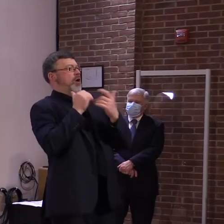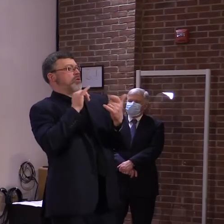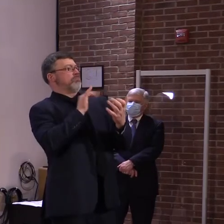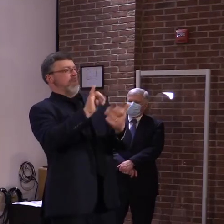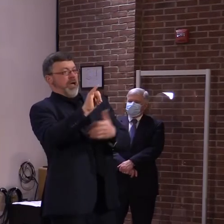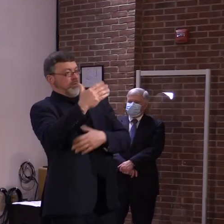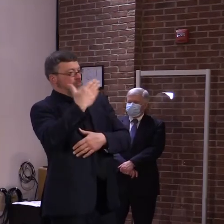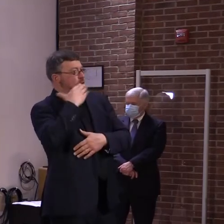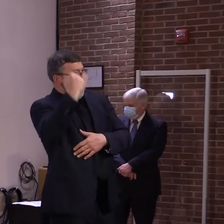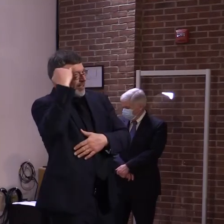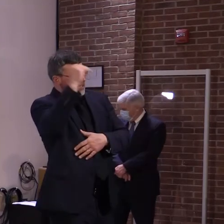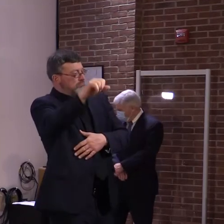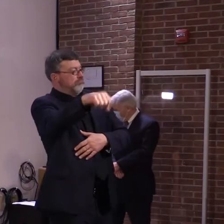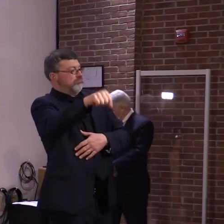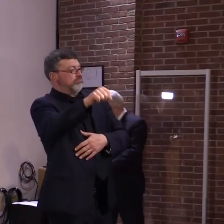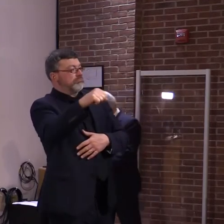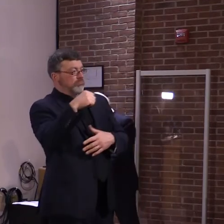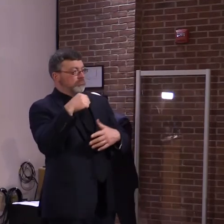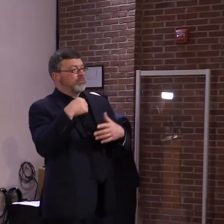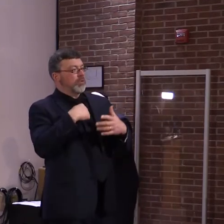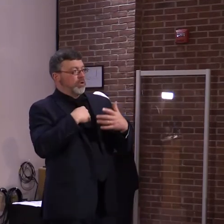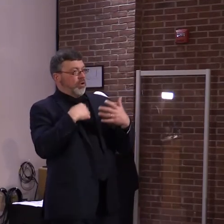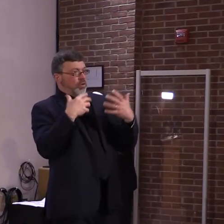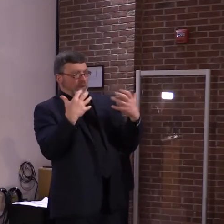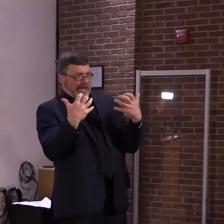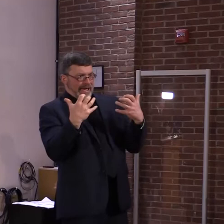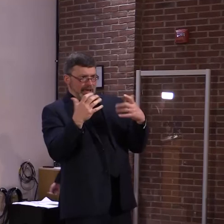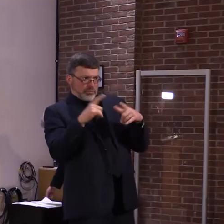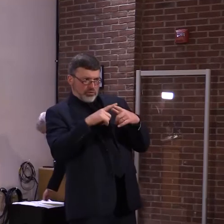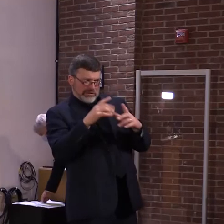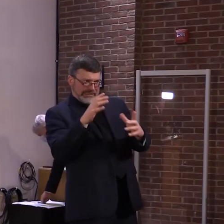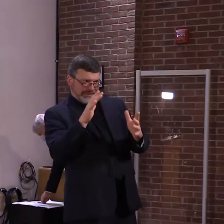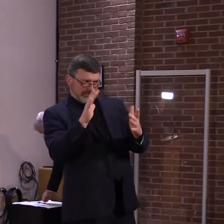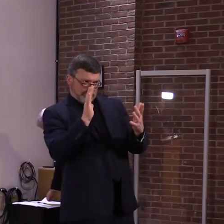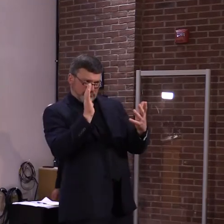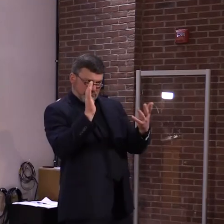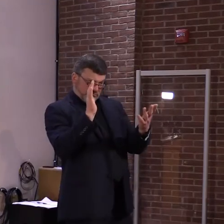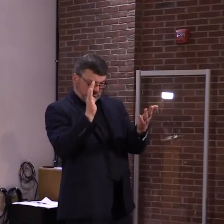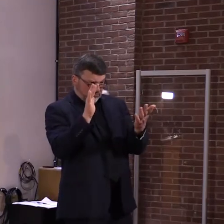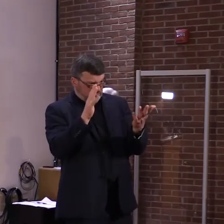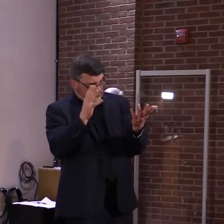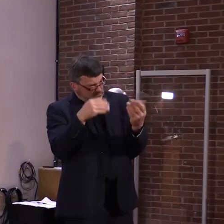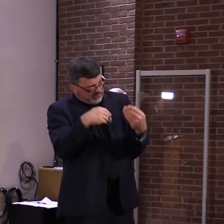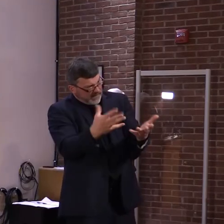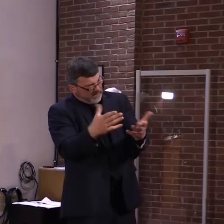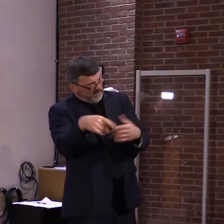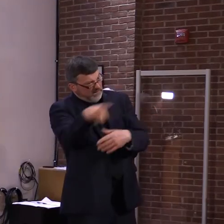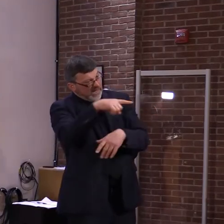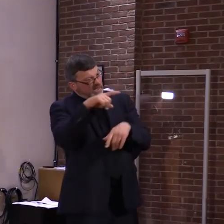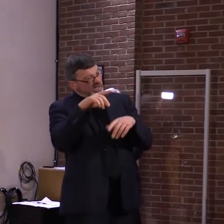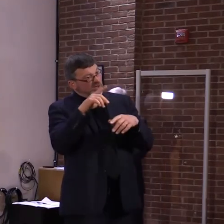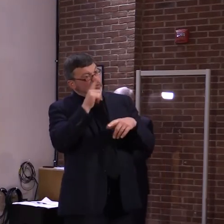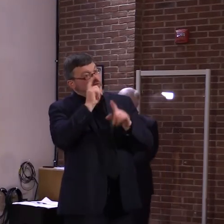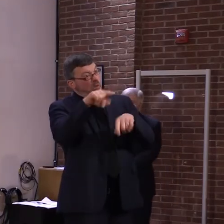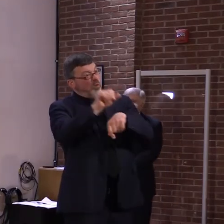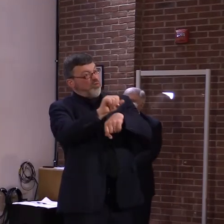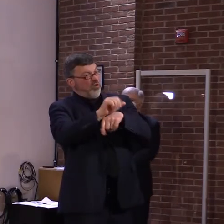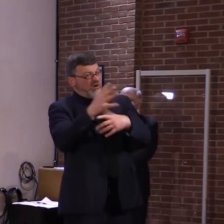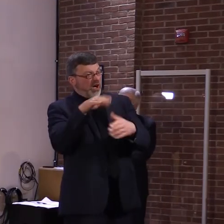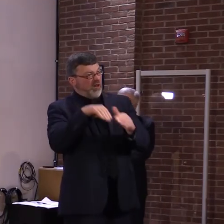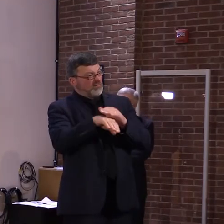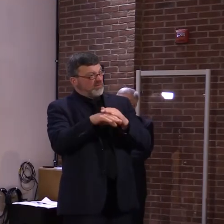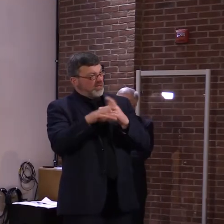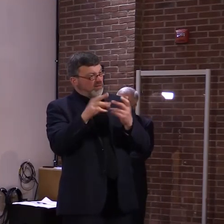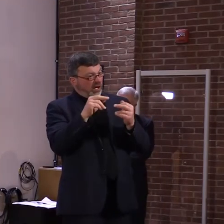they're there, and they're not busy maybe beforehand, working around their schedules so that we